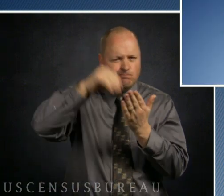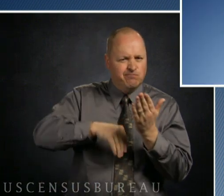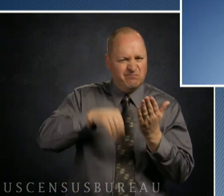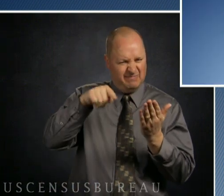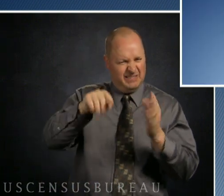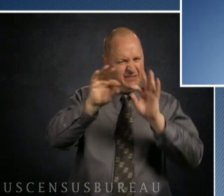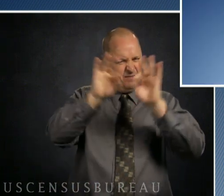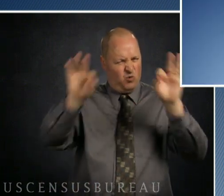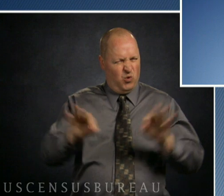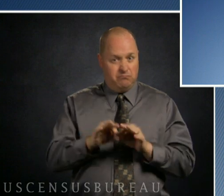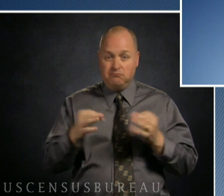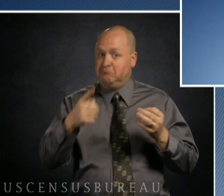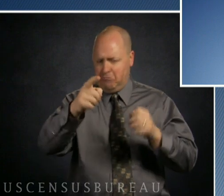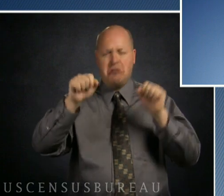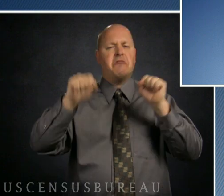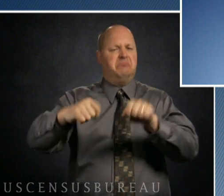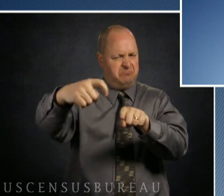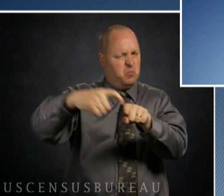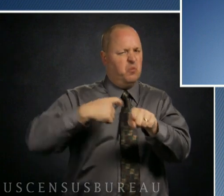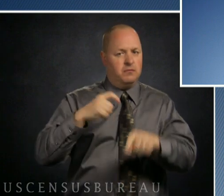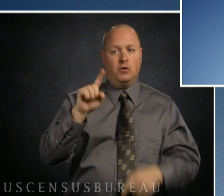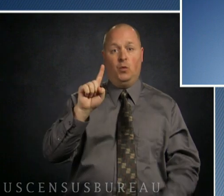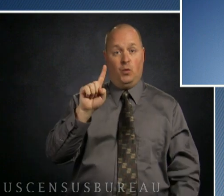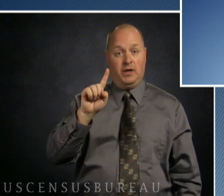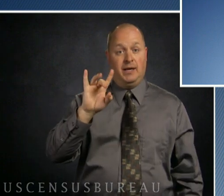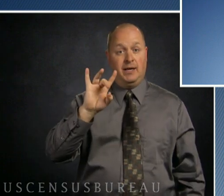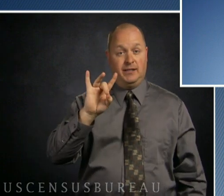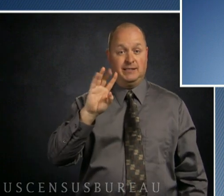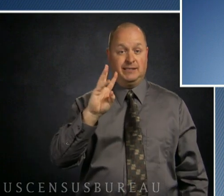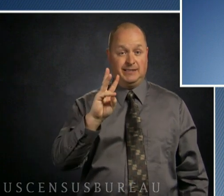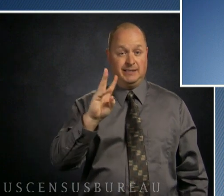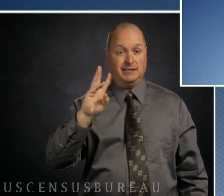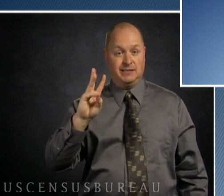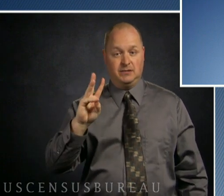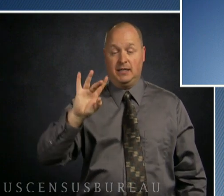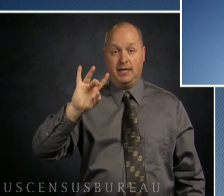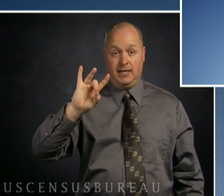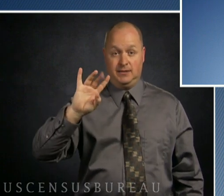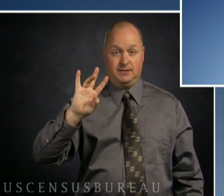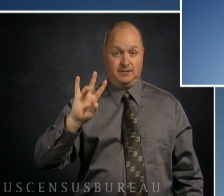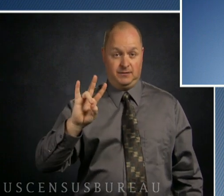If you need further help completing this form, call